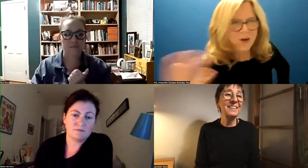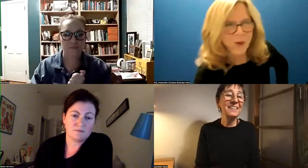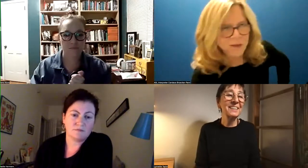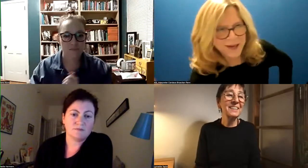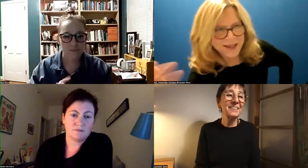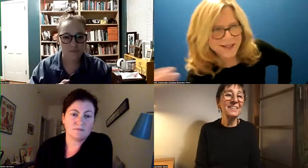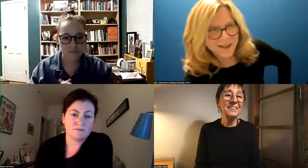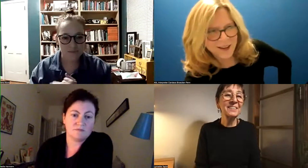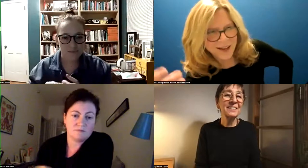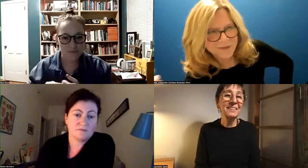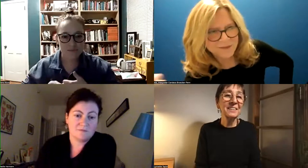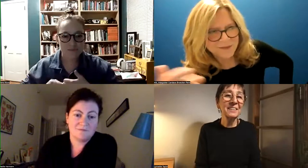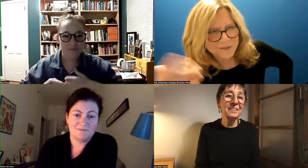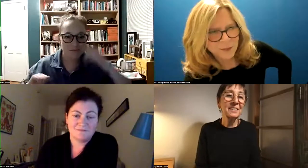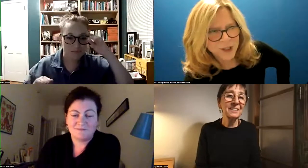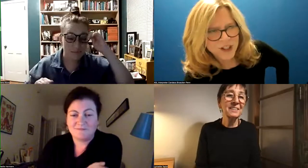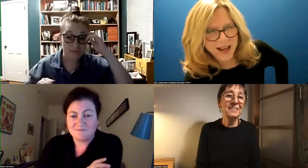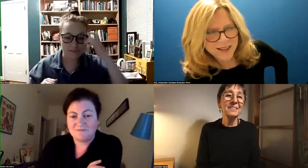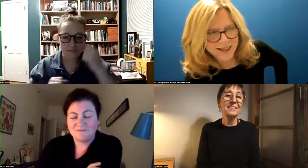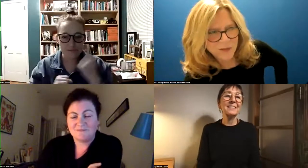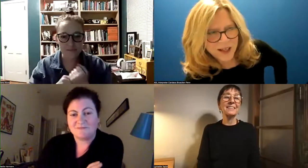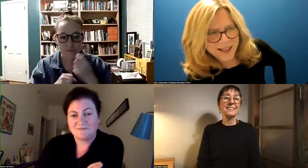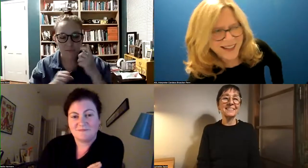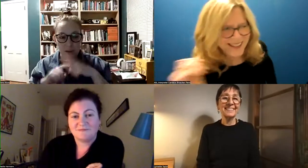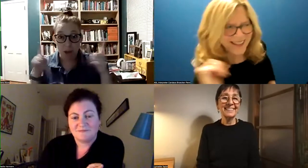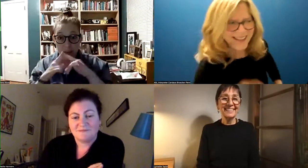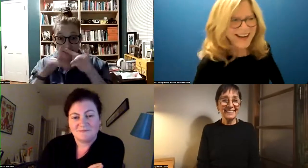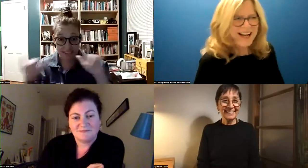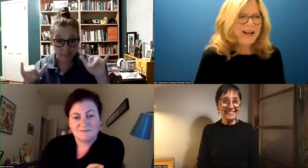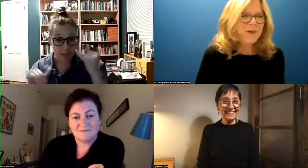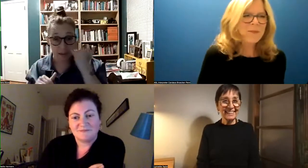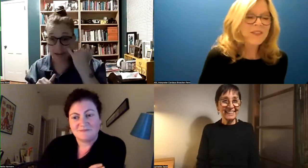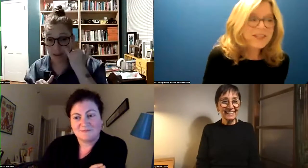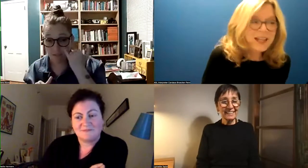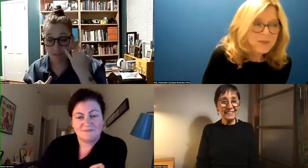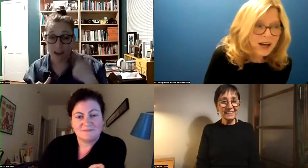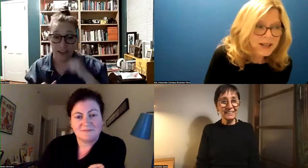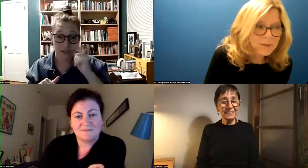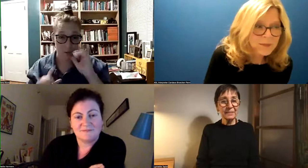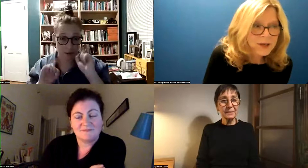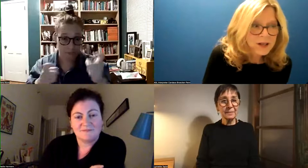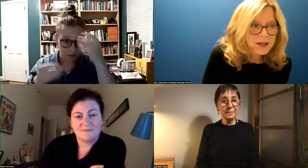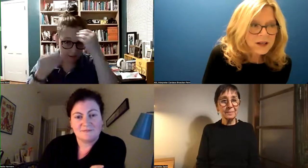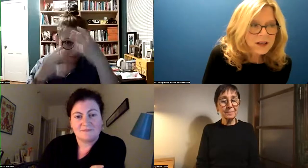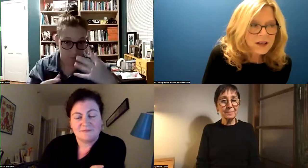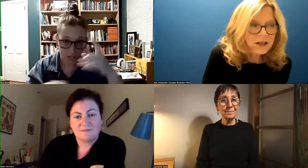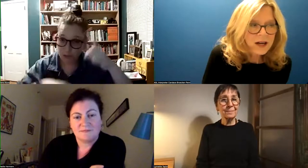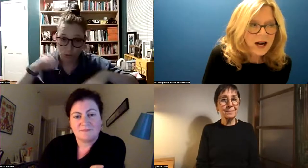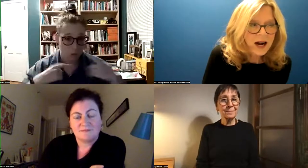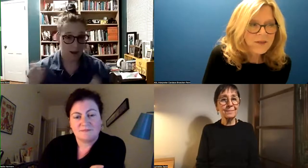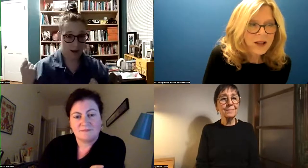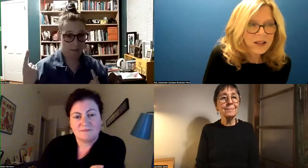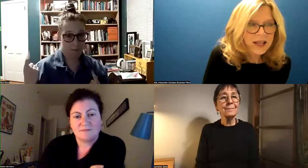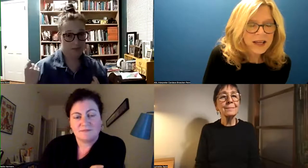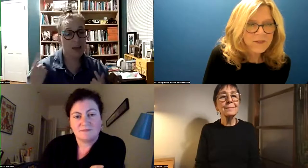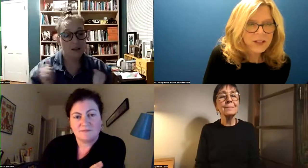like there's an old white man sitting there like preaching at them, right? But at the same time,